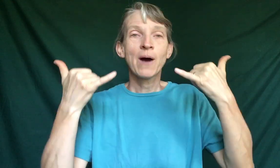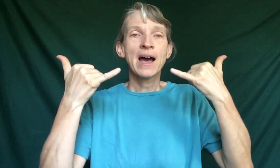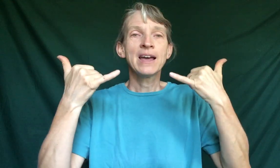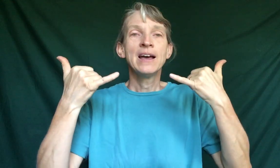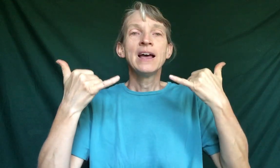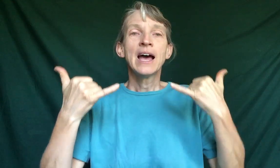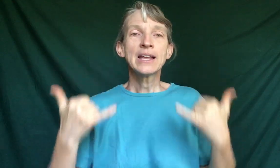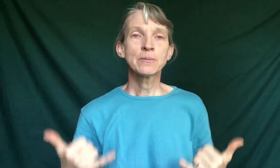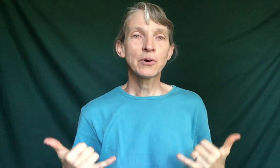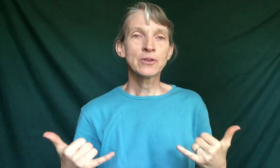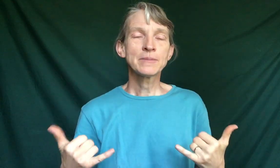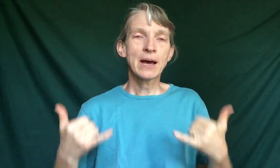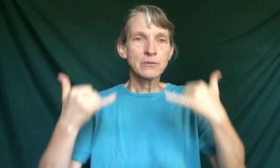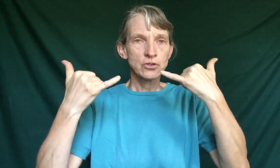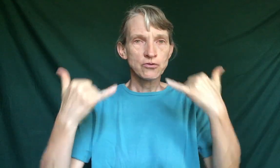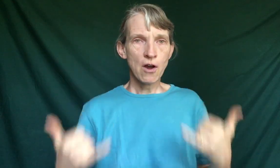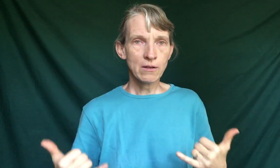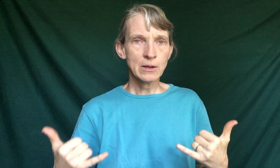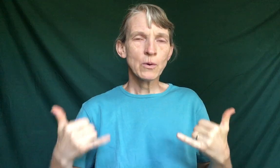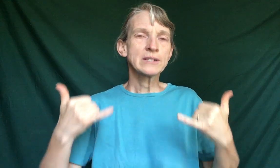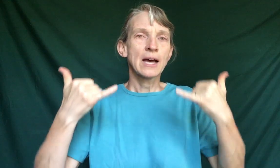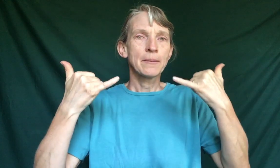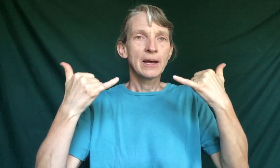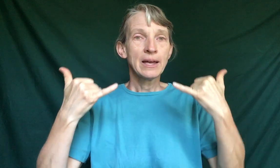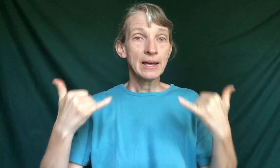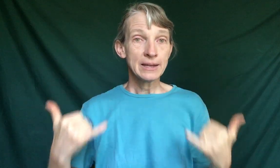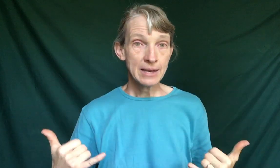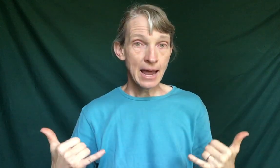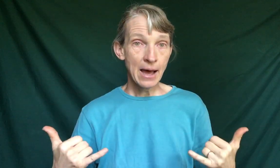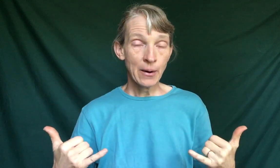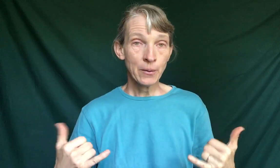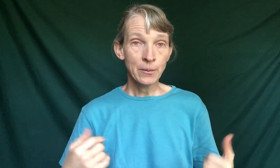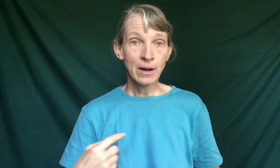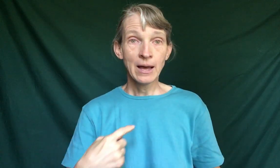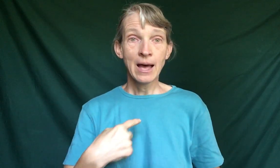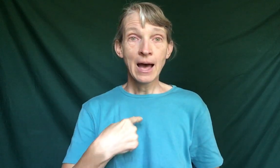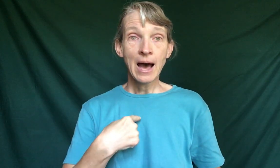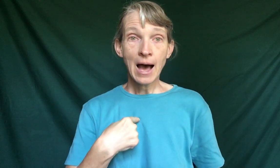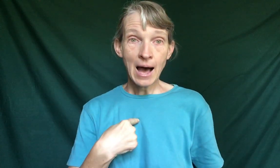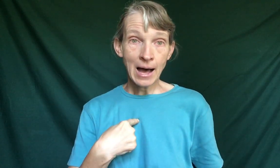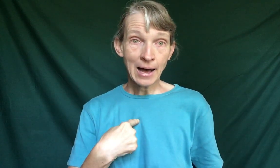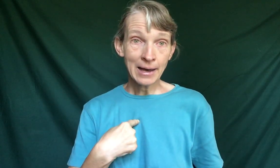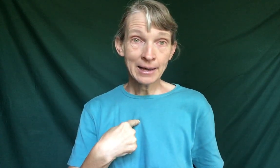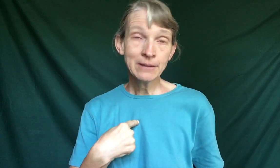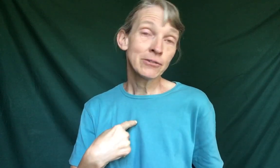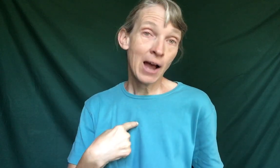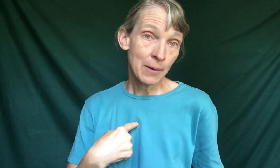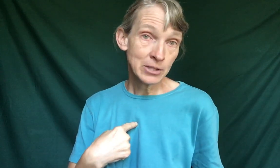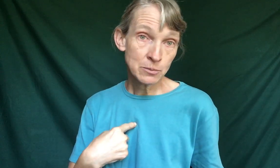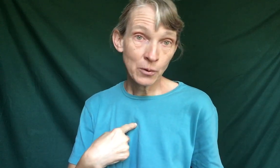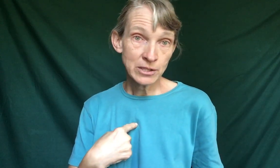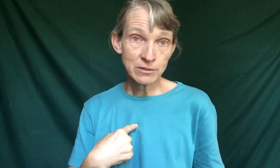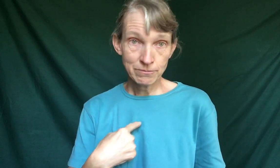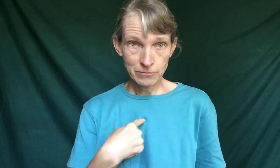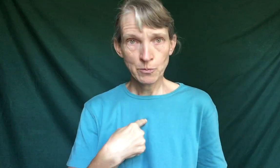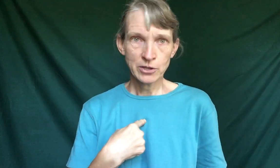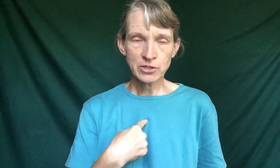Y? And you pull them down strongly one time. Now, I, for I, we just point. You point to